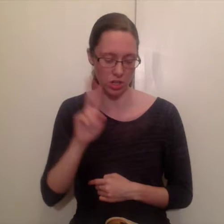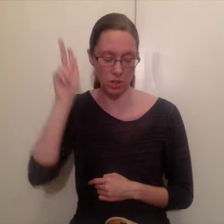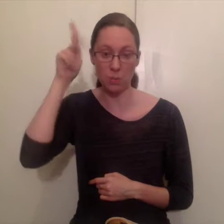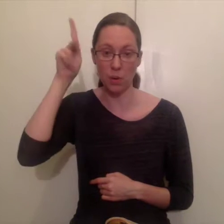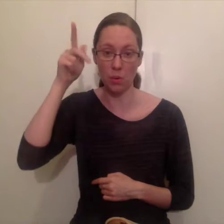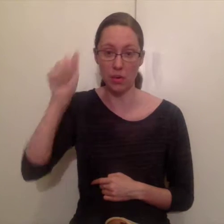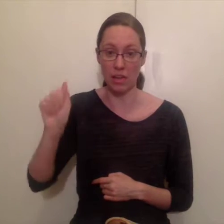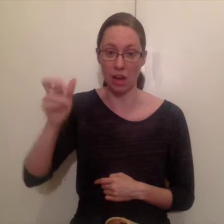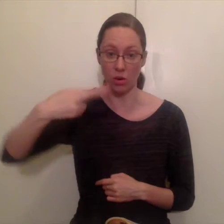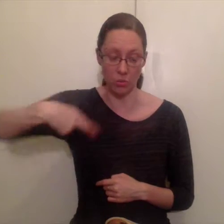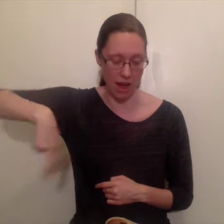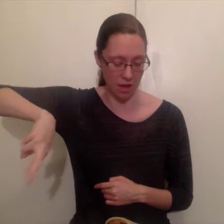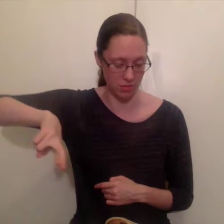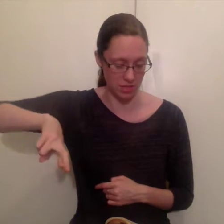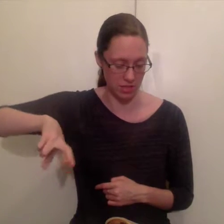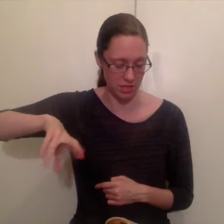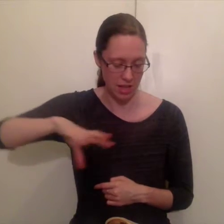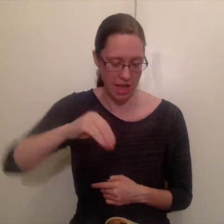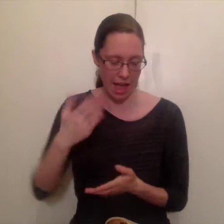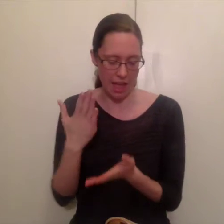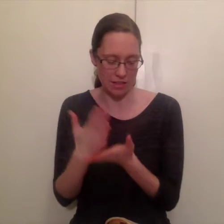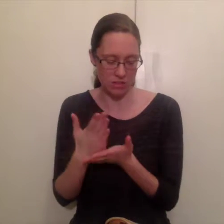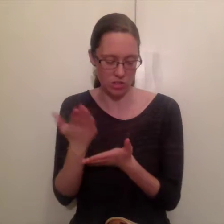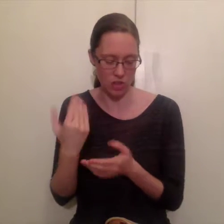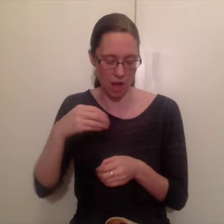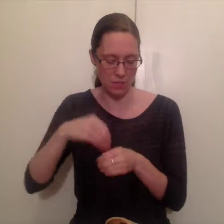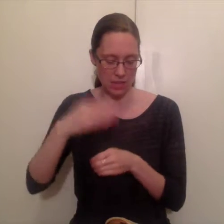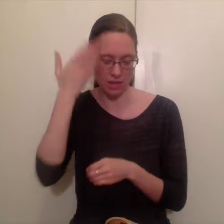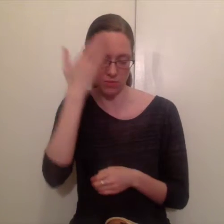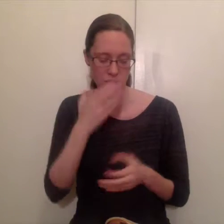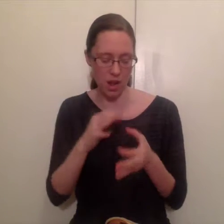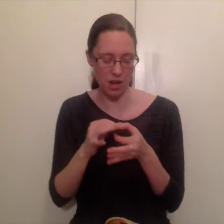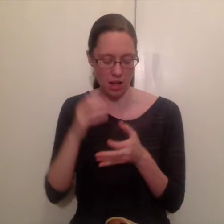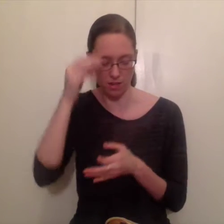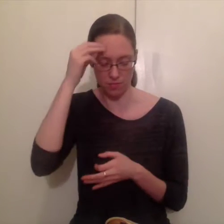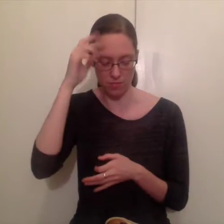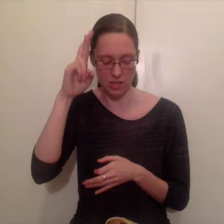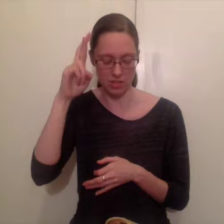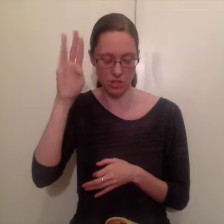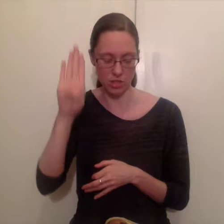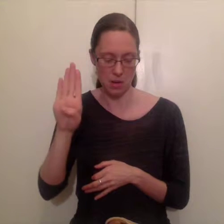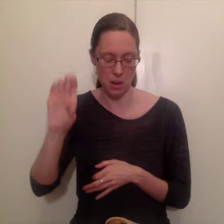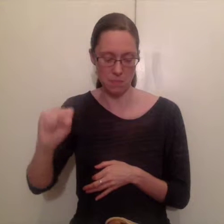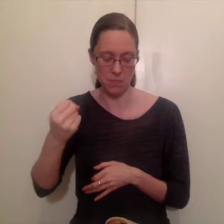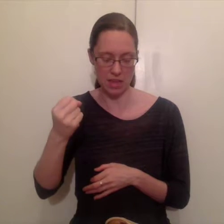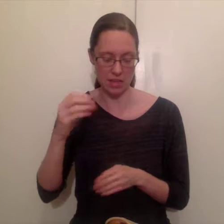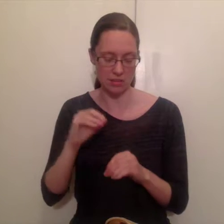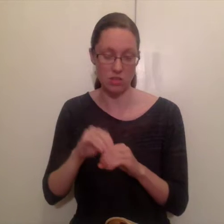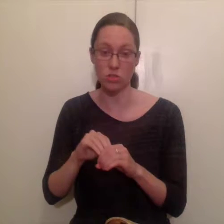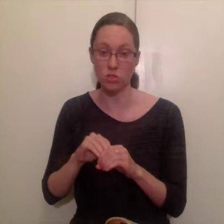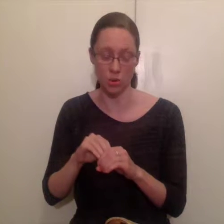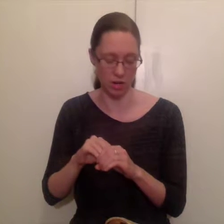her pony around and stopped in front of Mr. B's store.